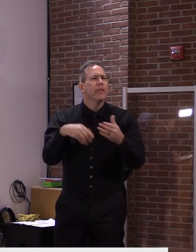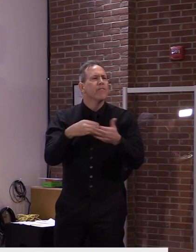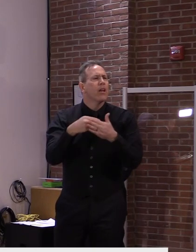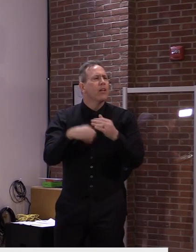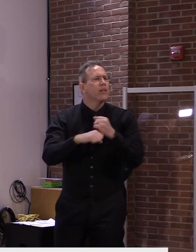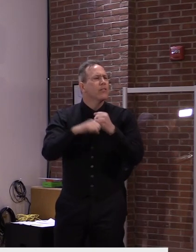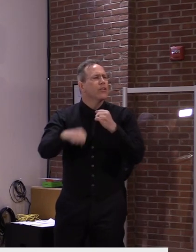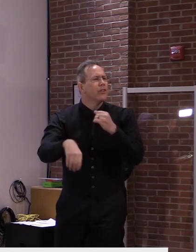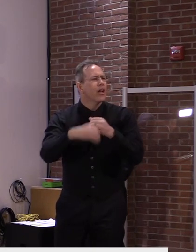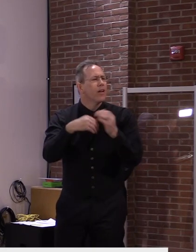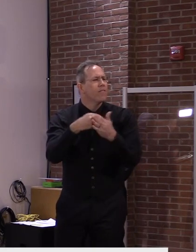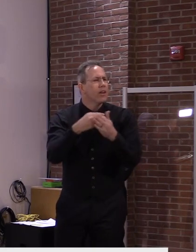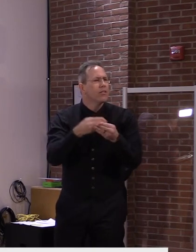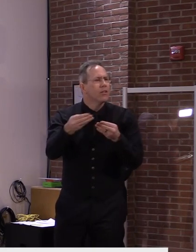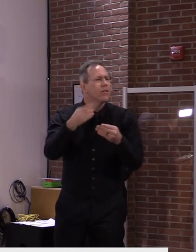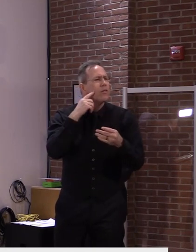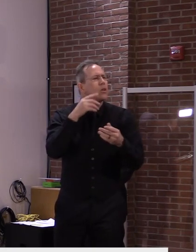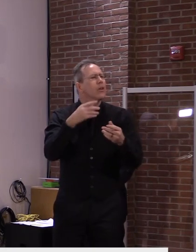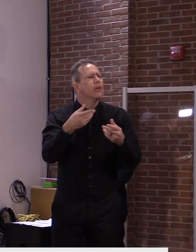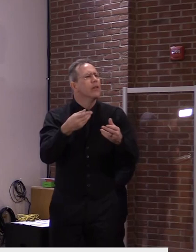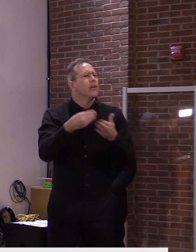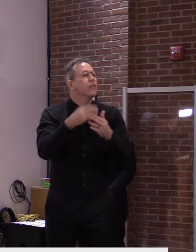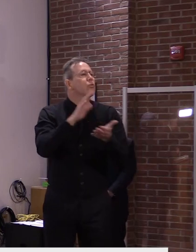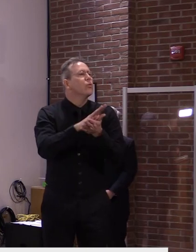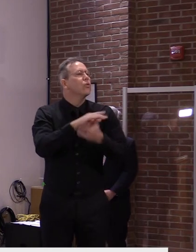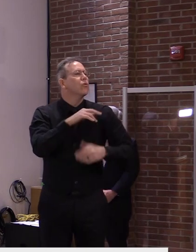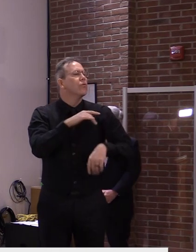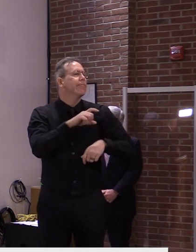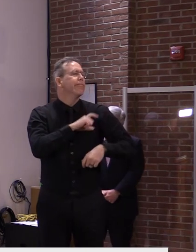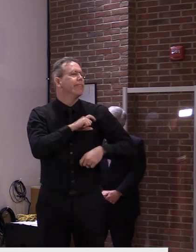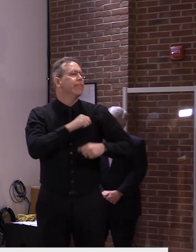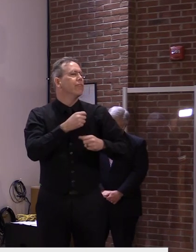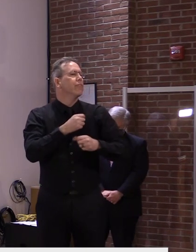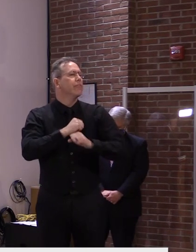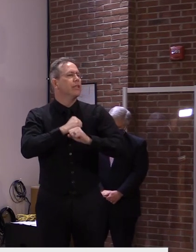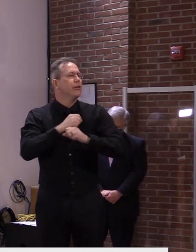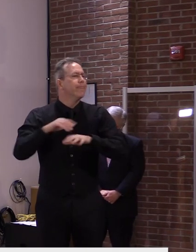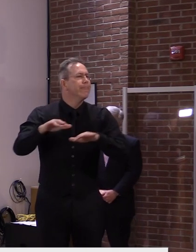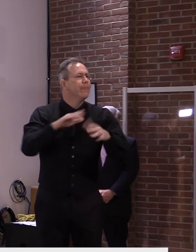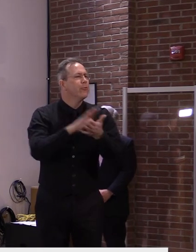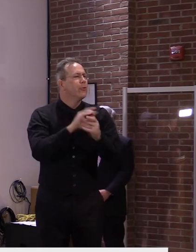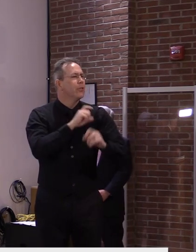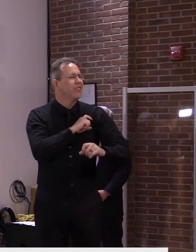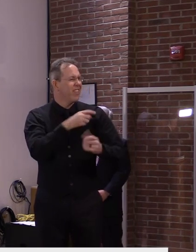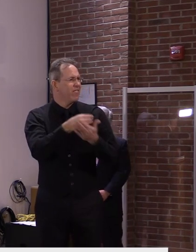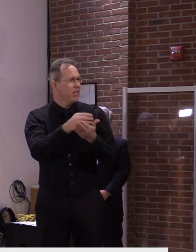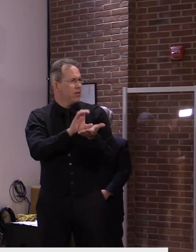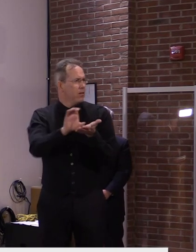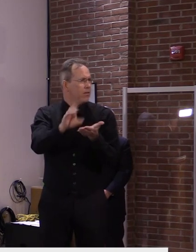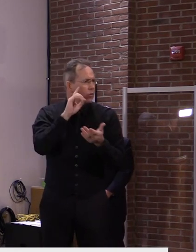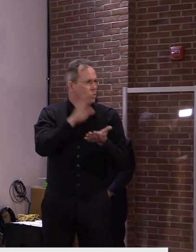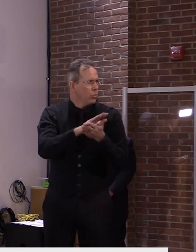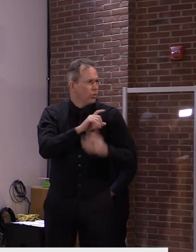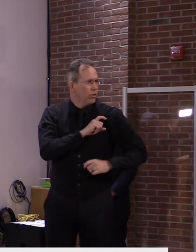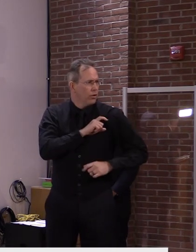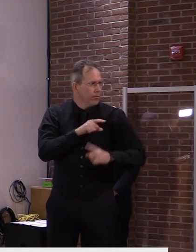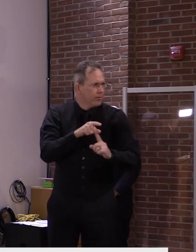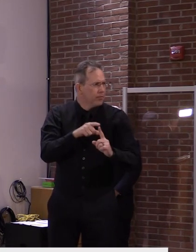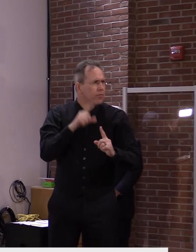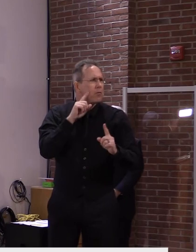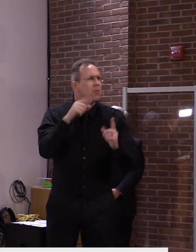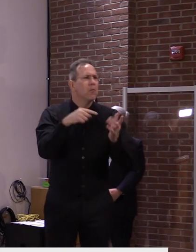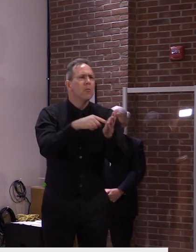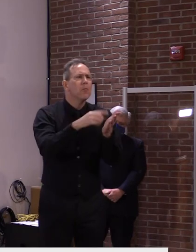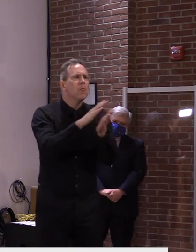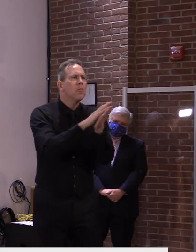four Democratic and progressive senators introduced S-63 to ban school resource officers. Where do you stand